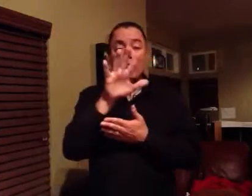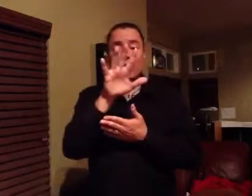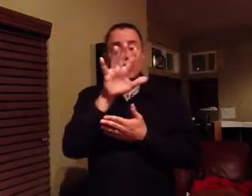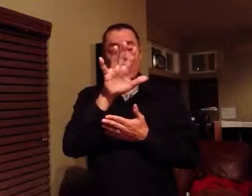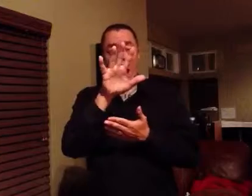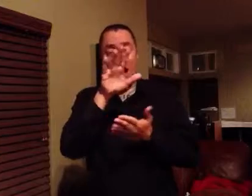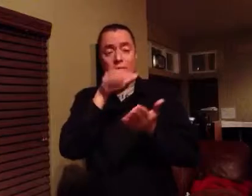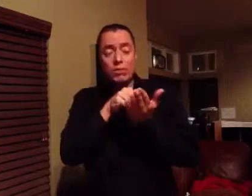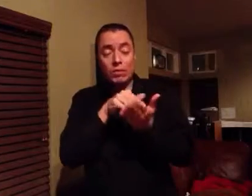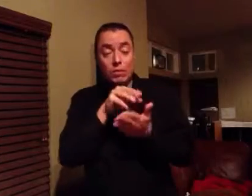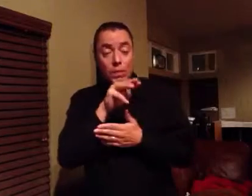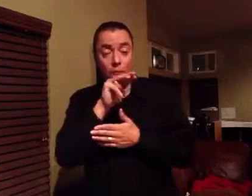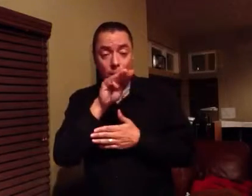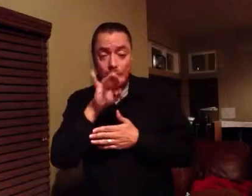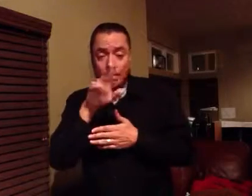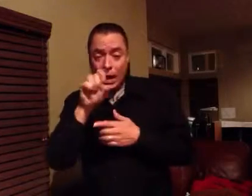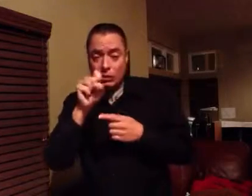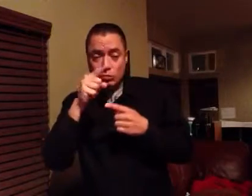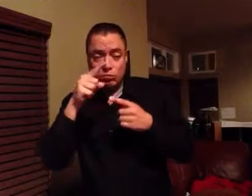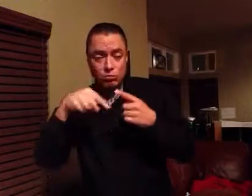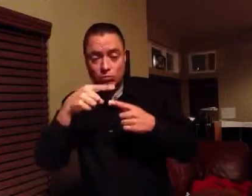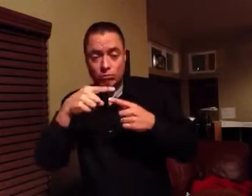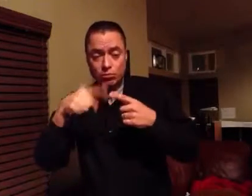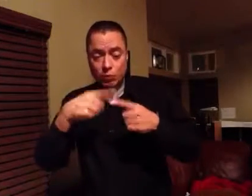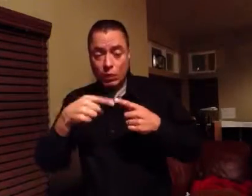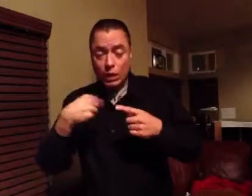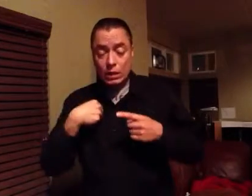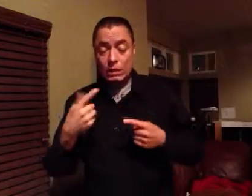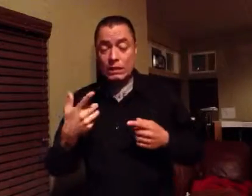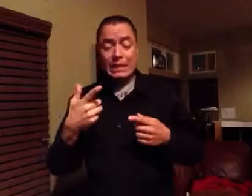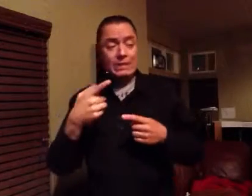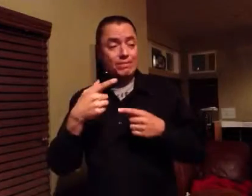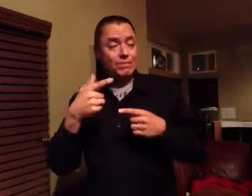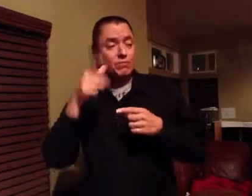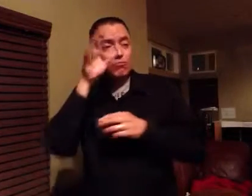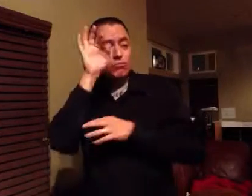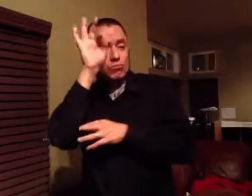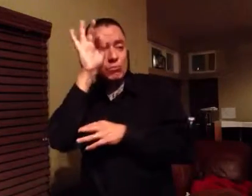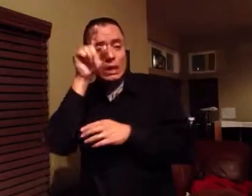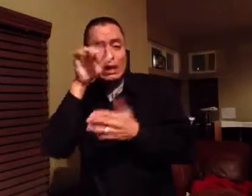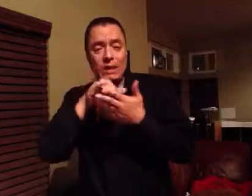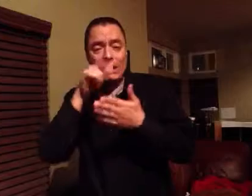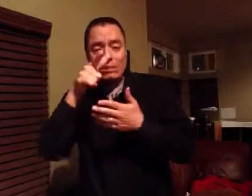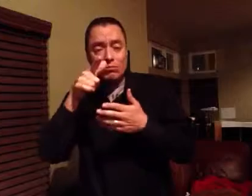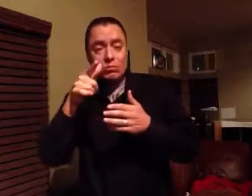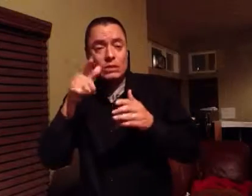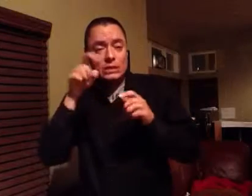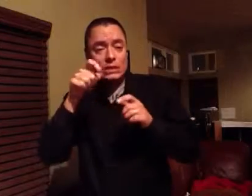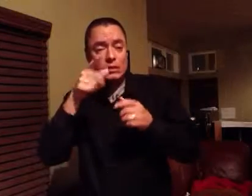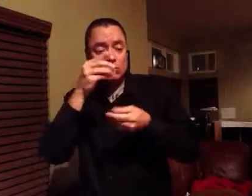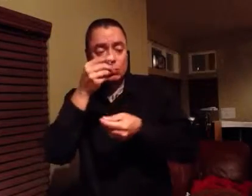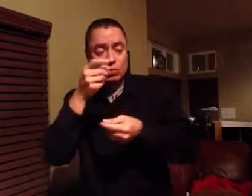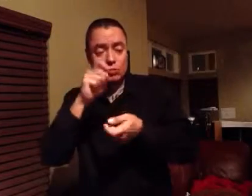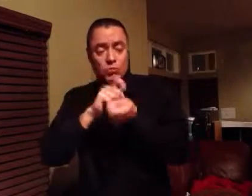Coming up here today, I have no hidden agenda. I am fighting for my future. Losing my